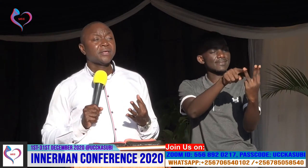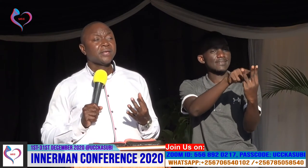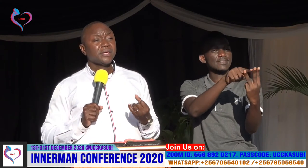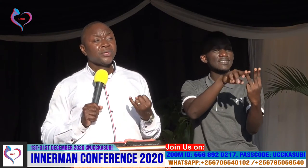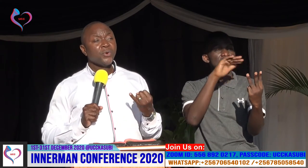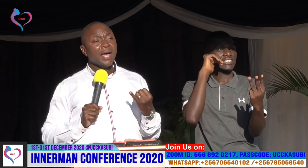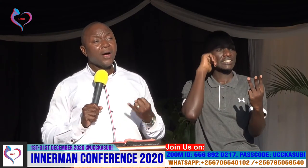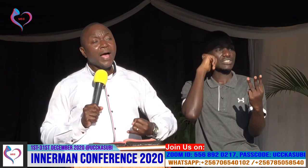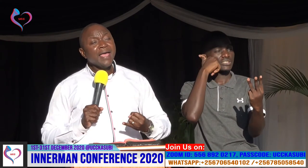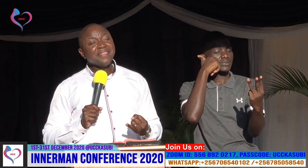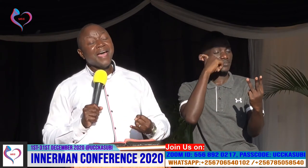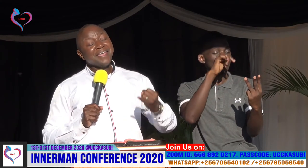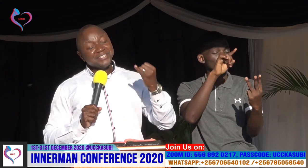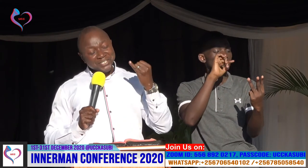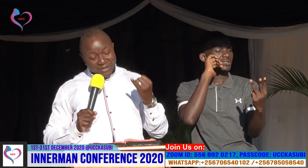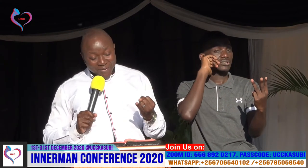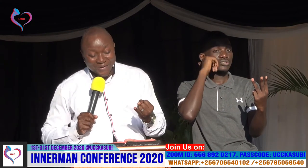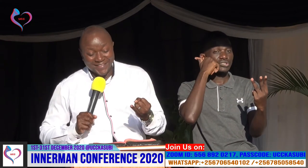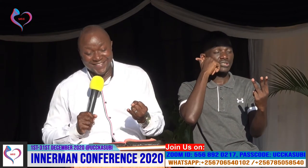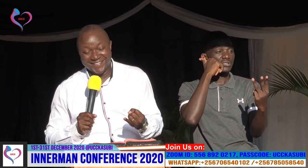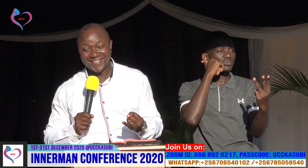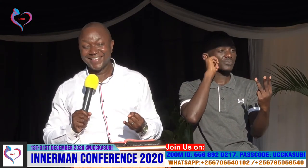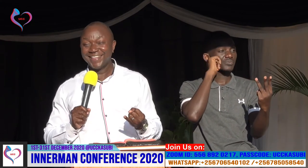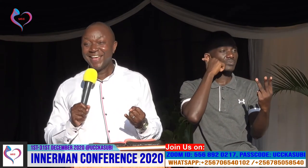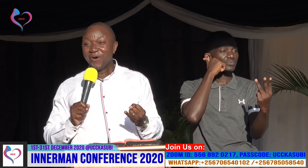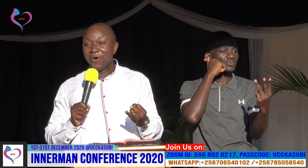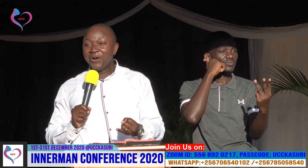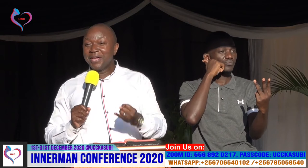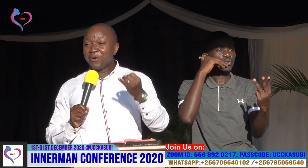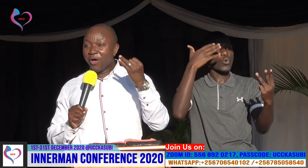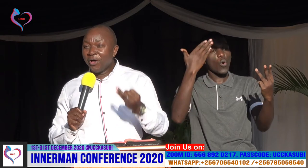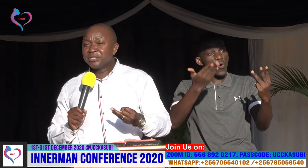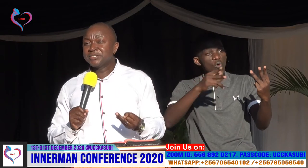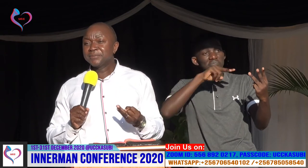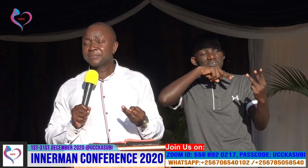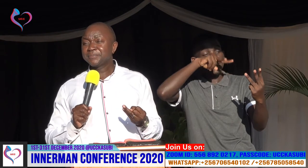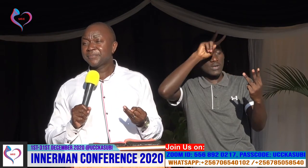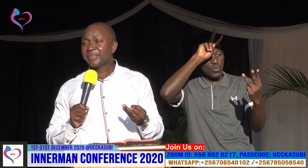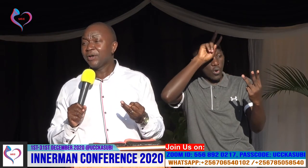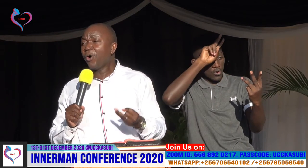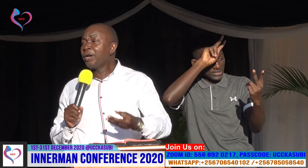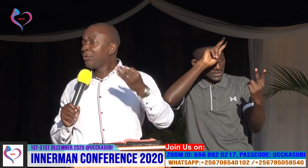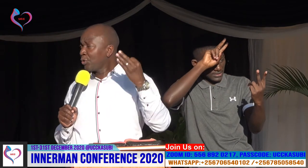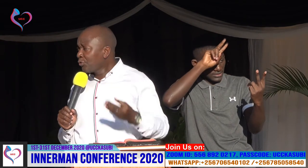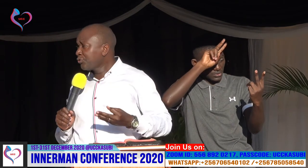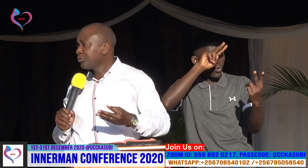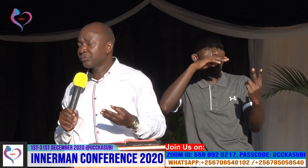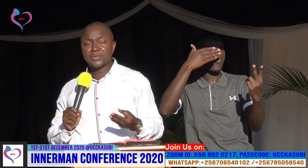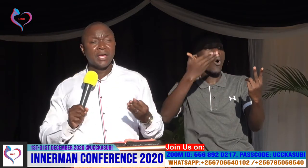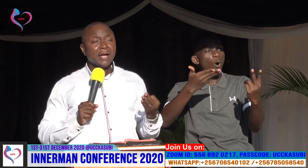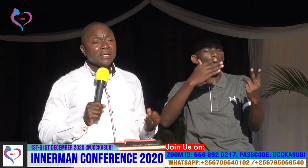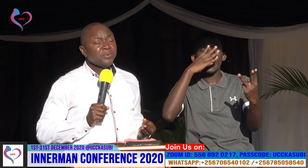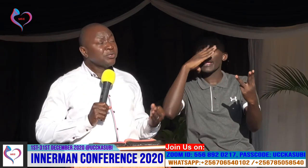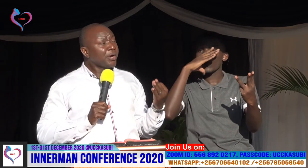oli chimu kubisa twebyo. Either a sheep. Oli ndiga. Or a goat. Oba mbuzi. Or a wolf. Oba